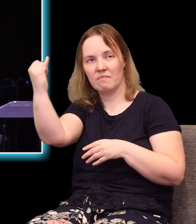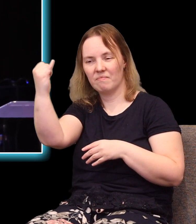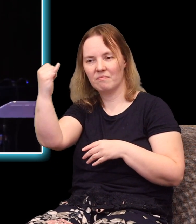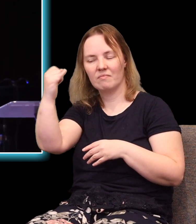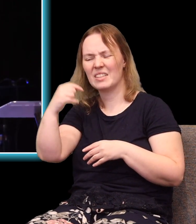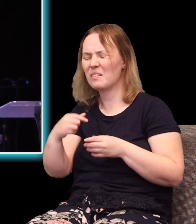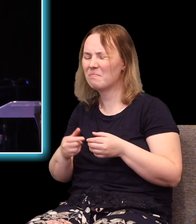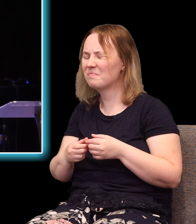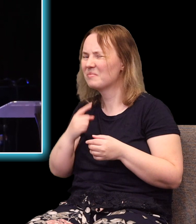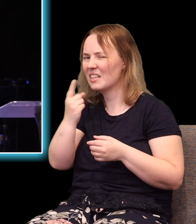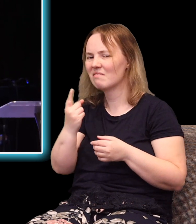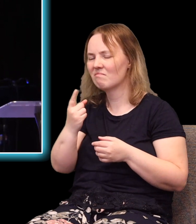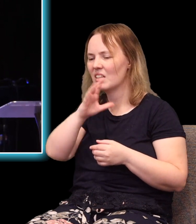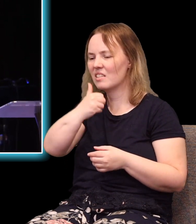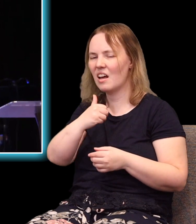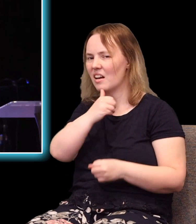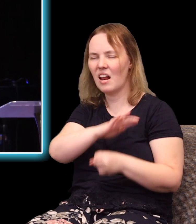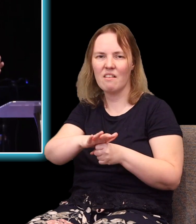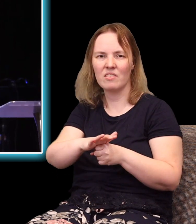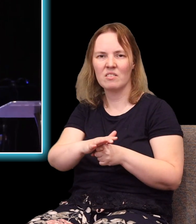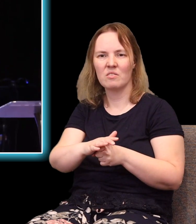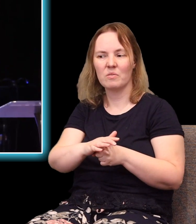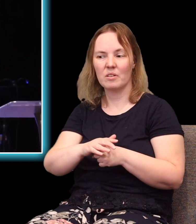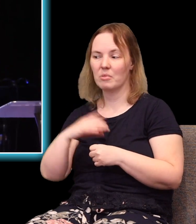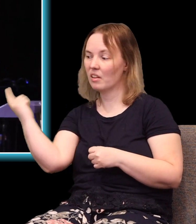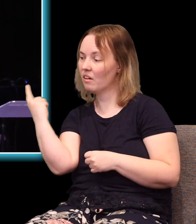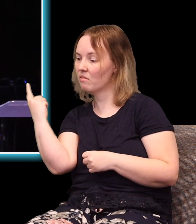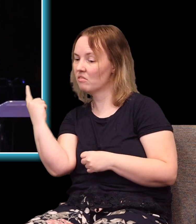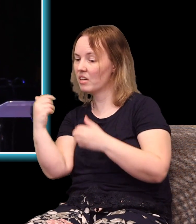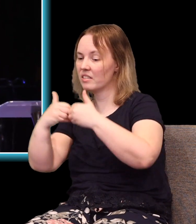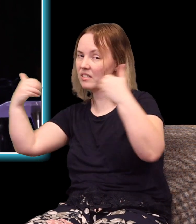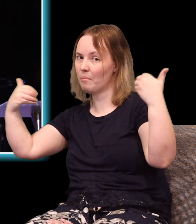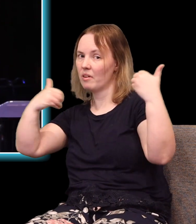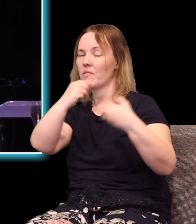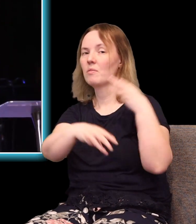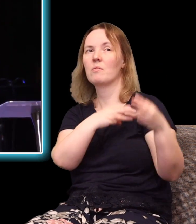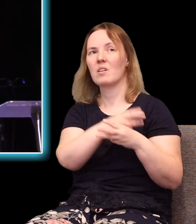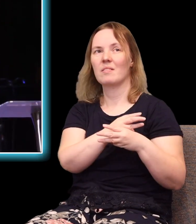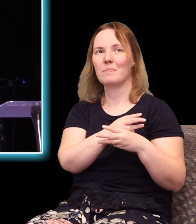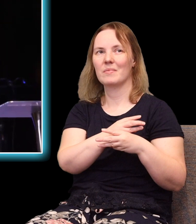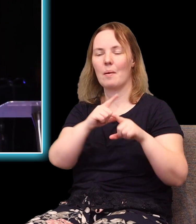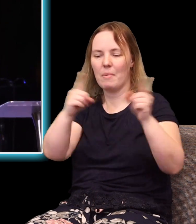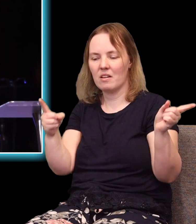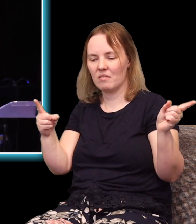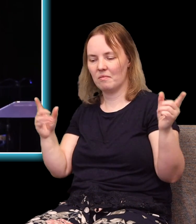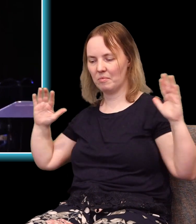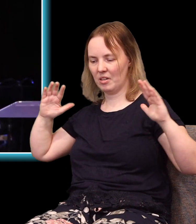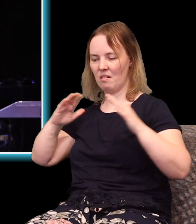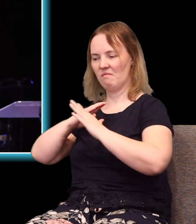not enough. Because a lot of us, we can be isolated from the world, right? But then we